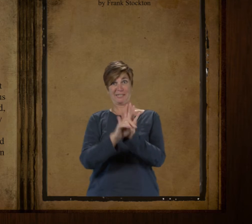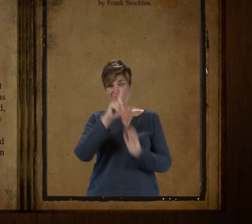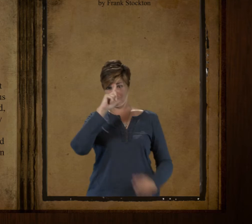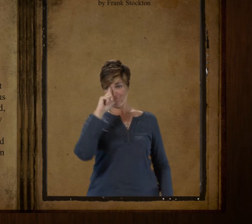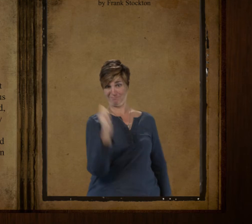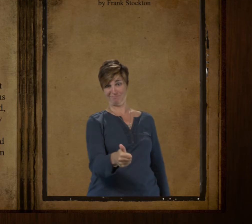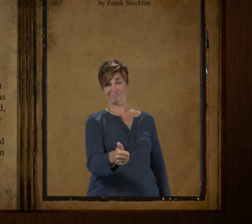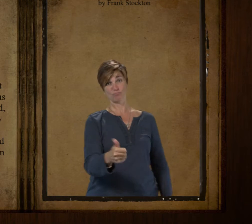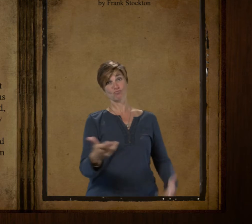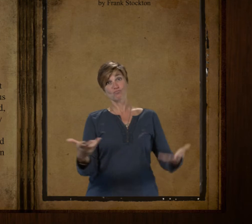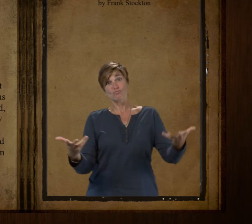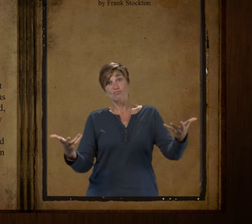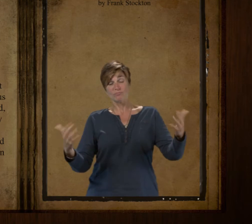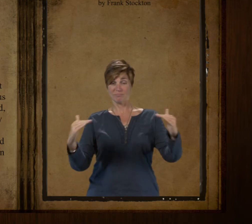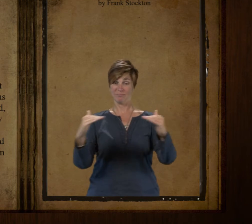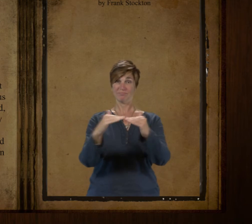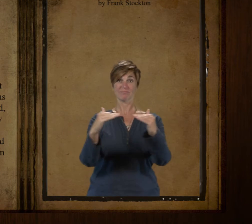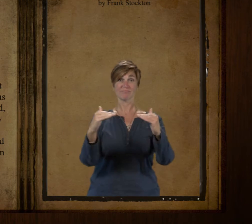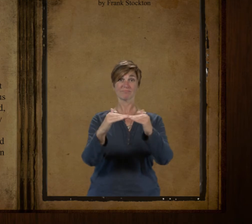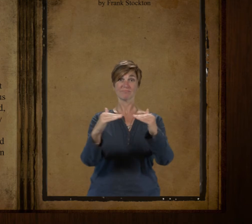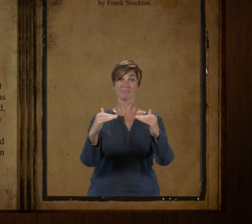hands?